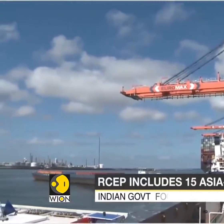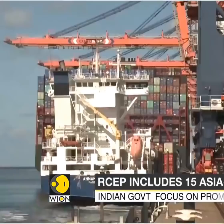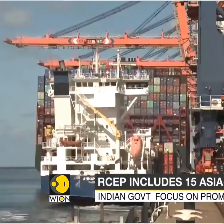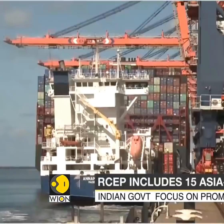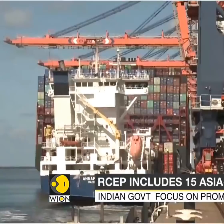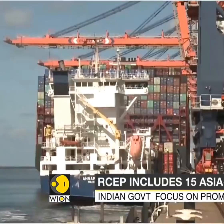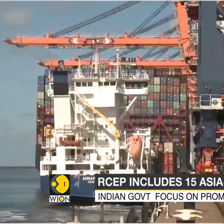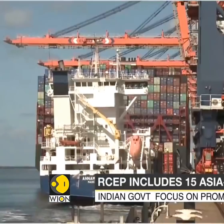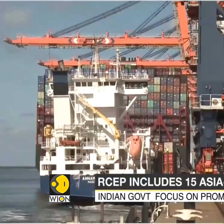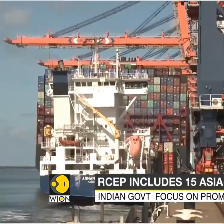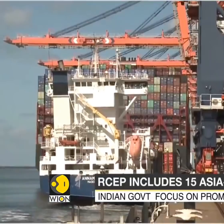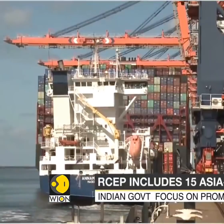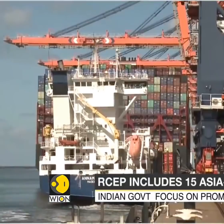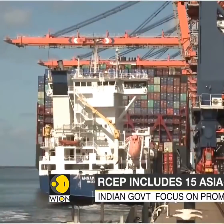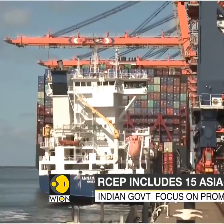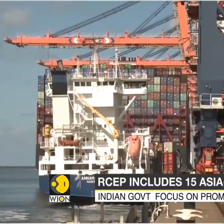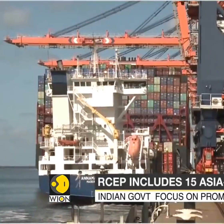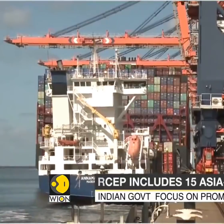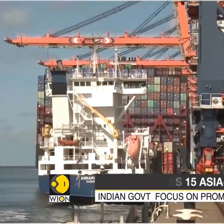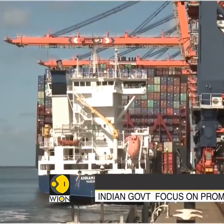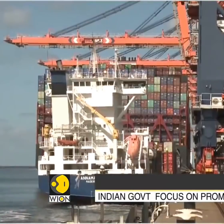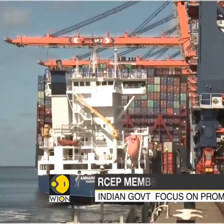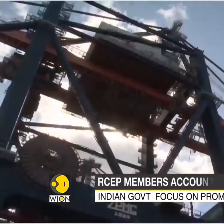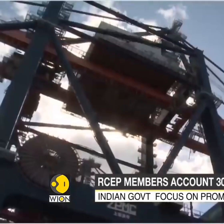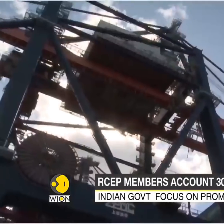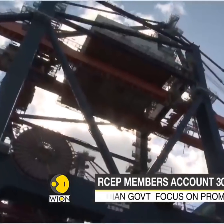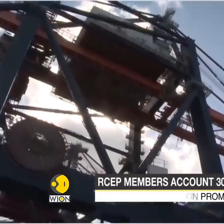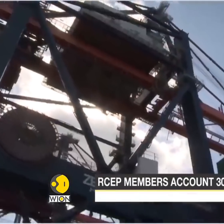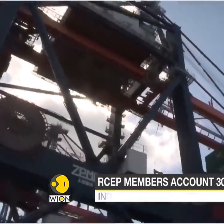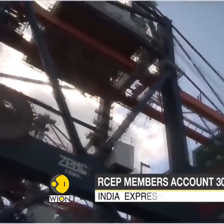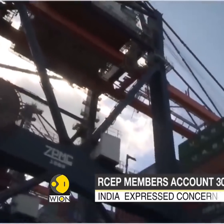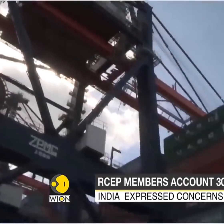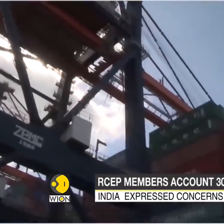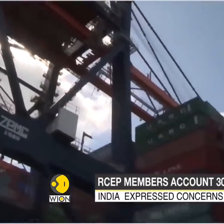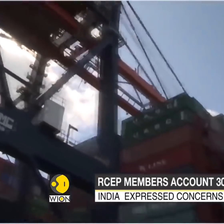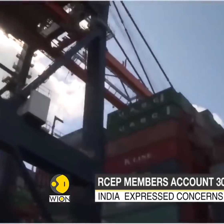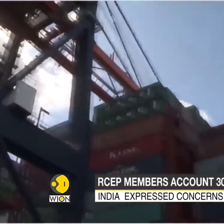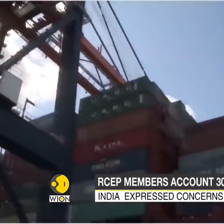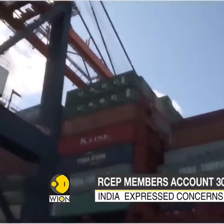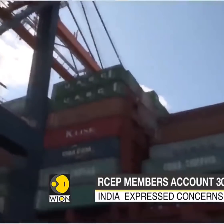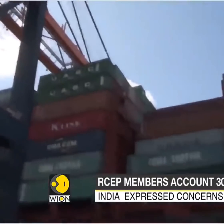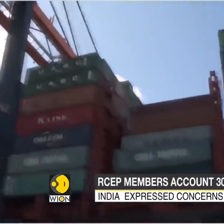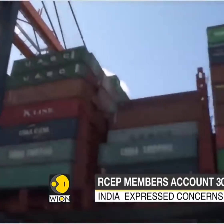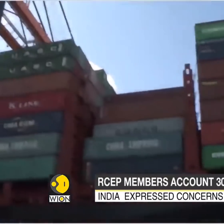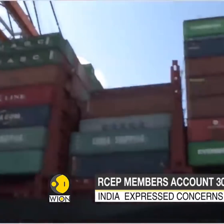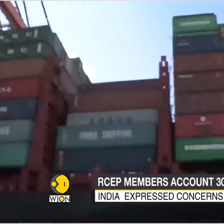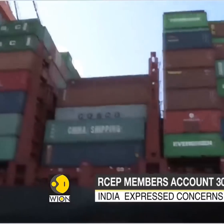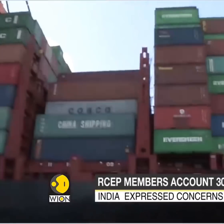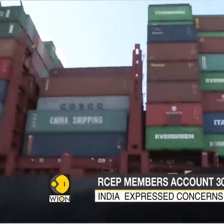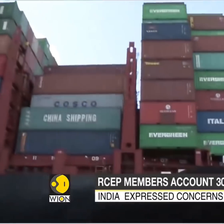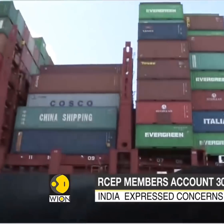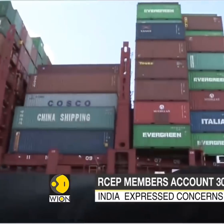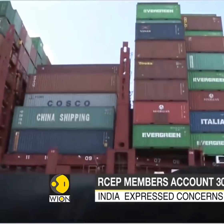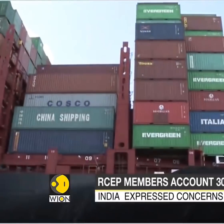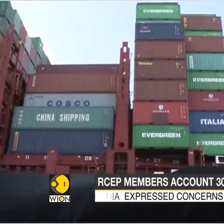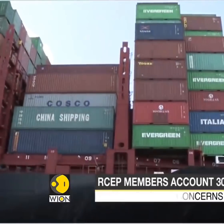in November of 2012, amounts to 30% of the world's GDP. However, India turned its back